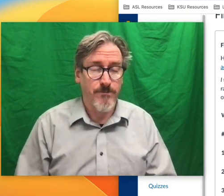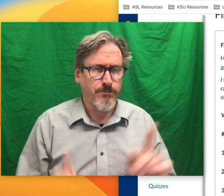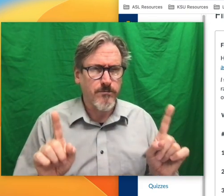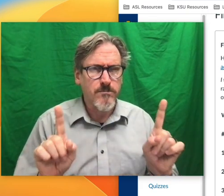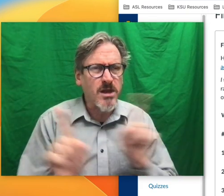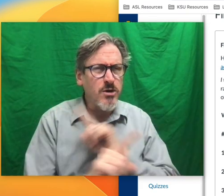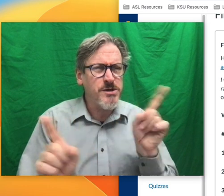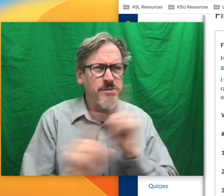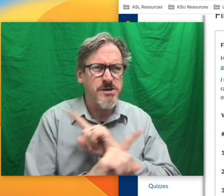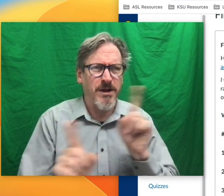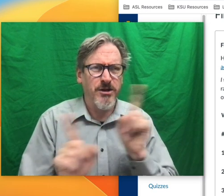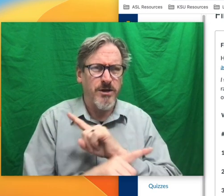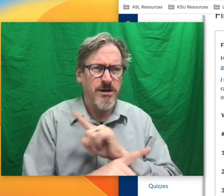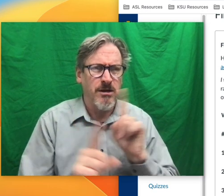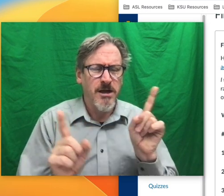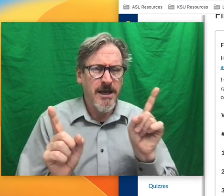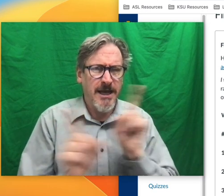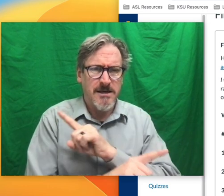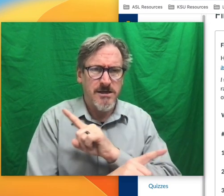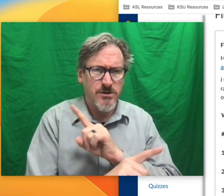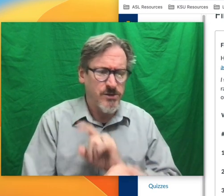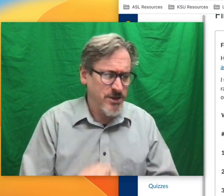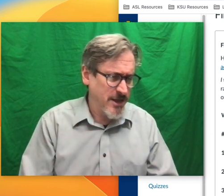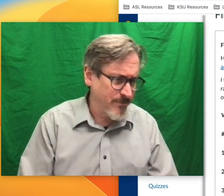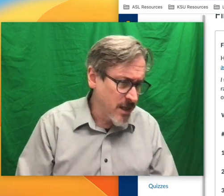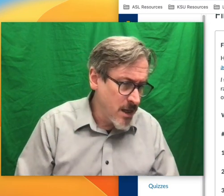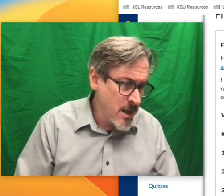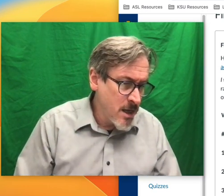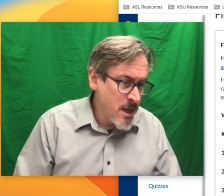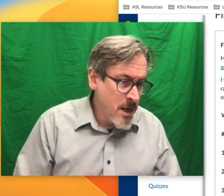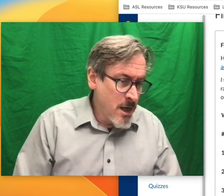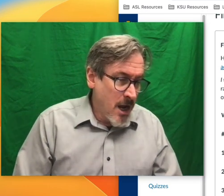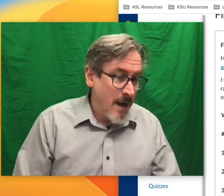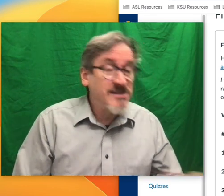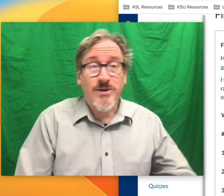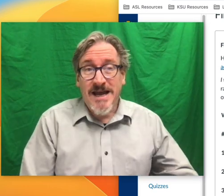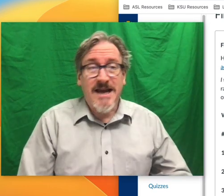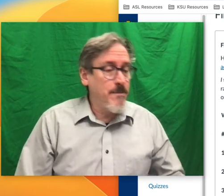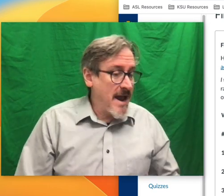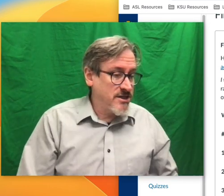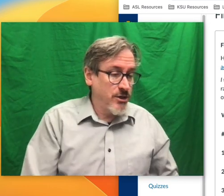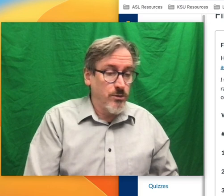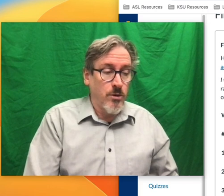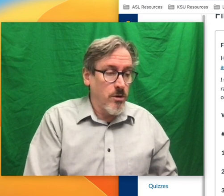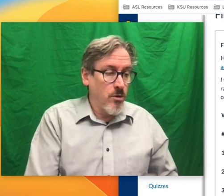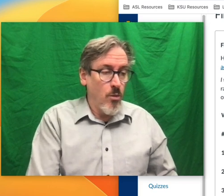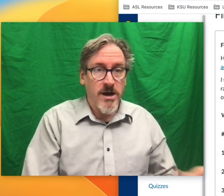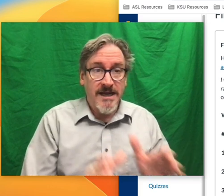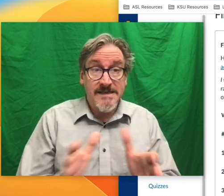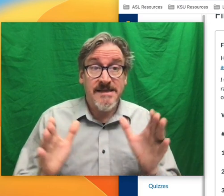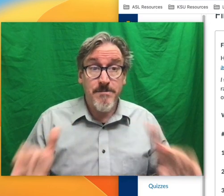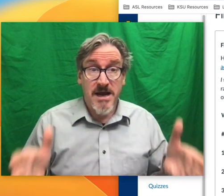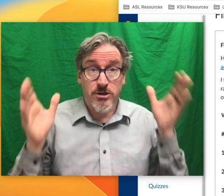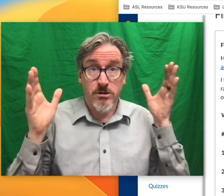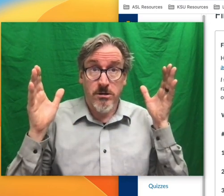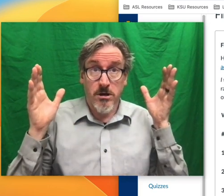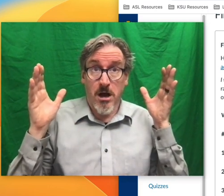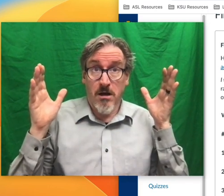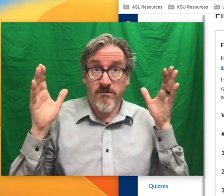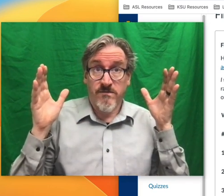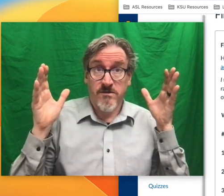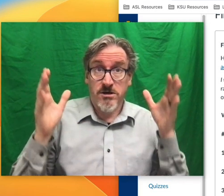camera. Usually there's a button you can hit to switch that. So again, I come back to what is the